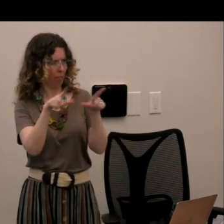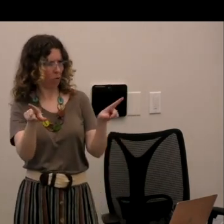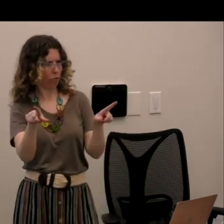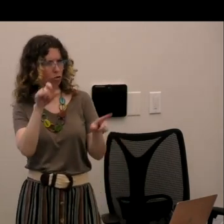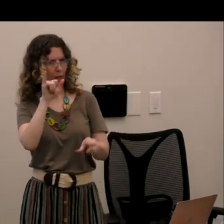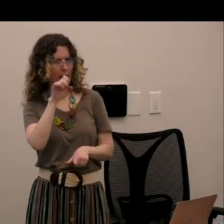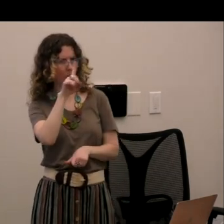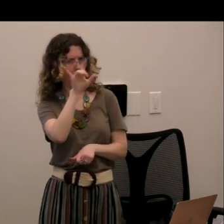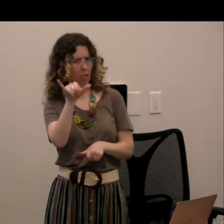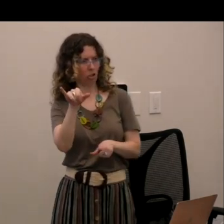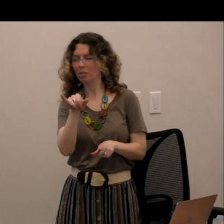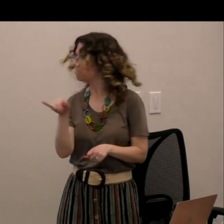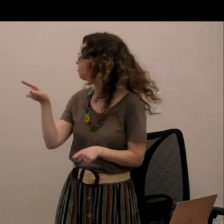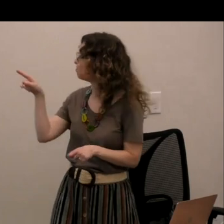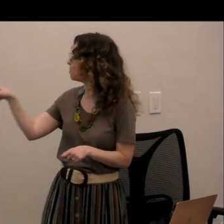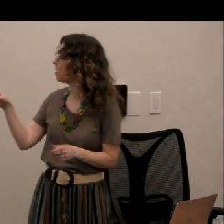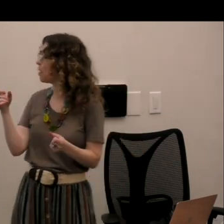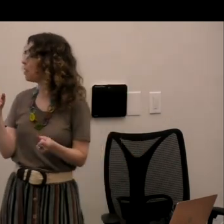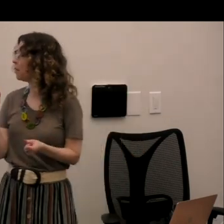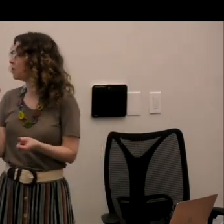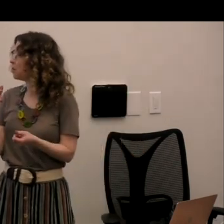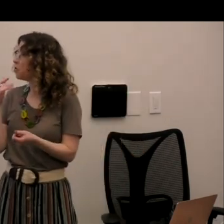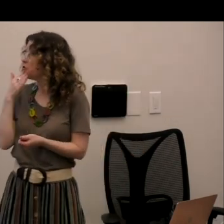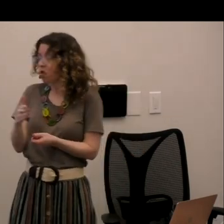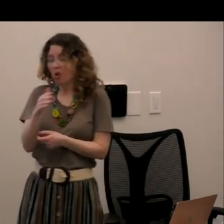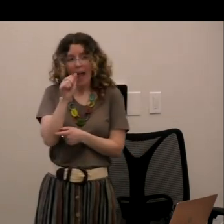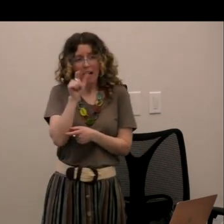Ideology is the belief about language.